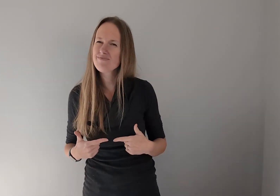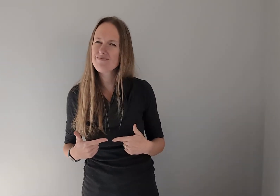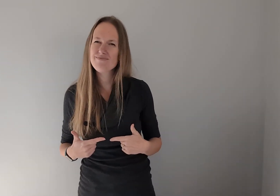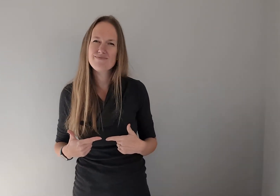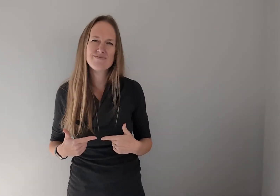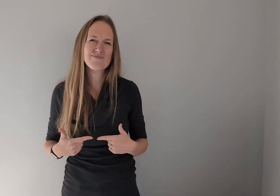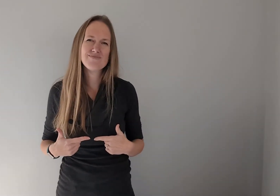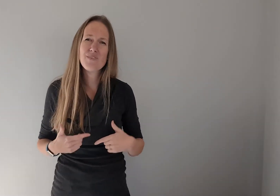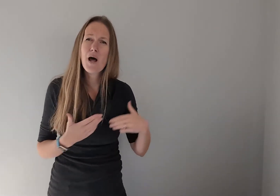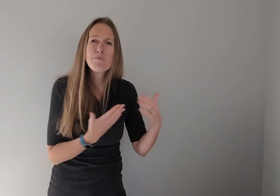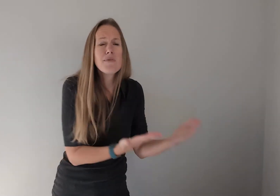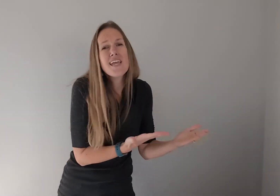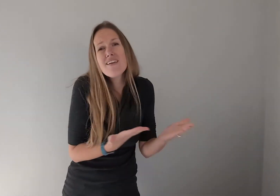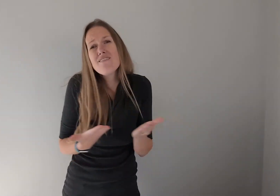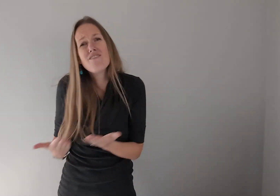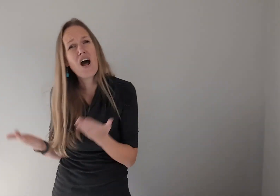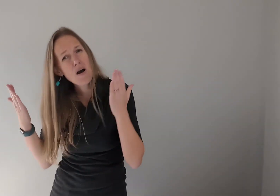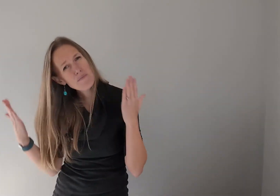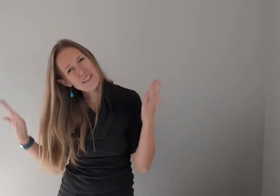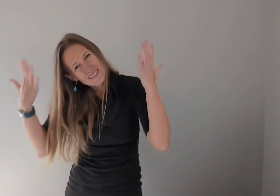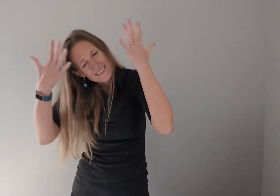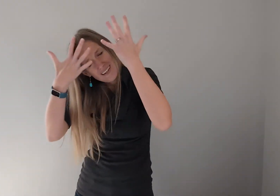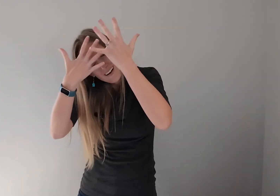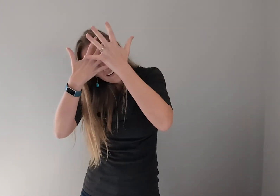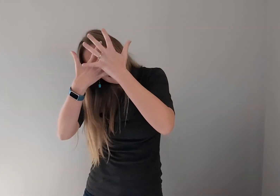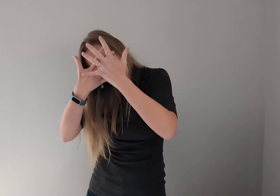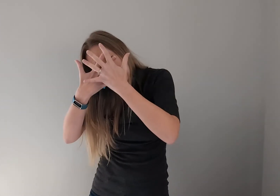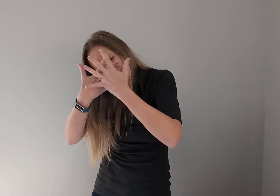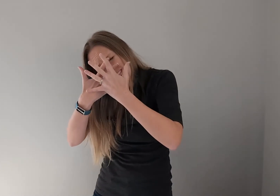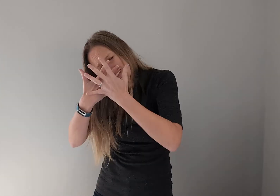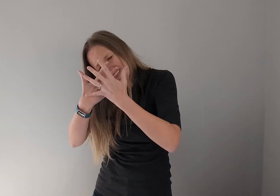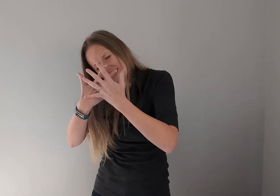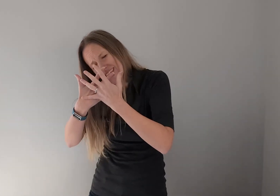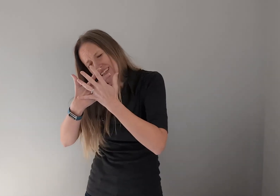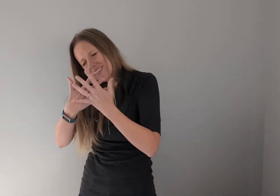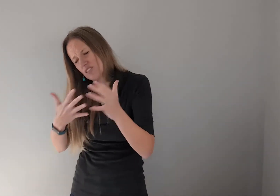life, brought me from the darkness into